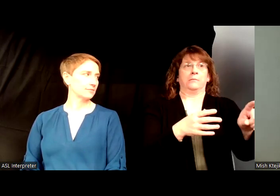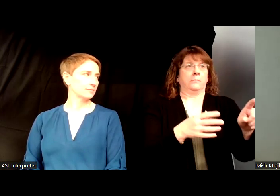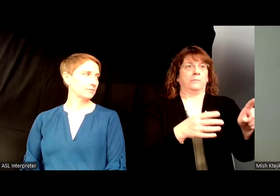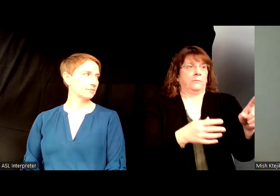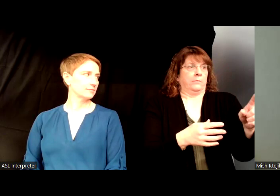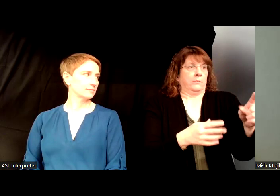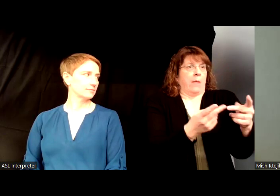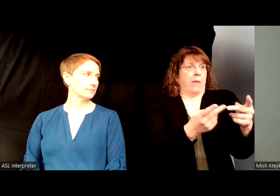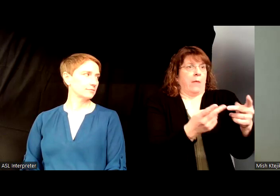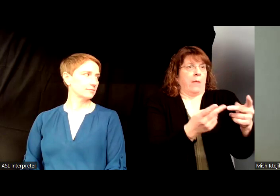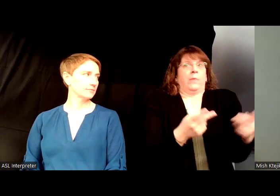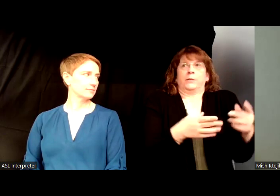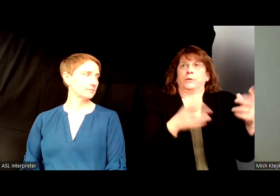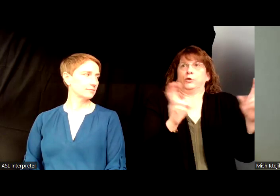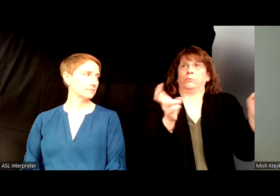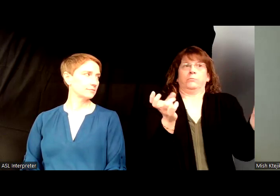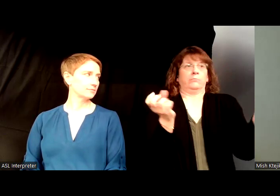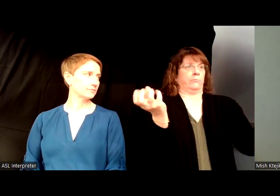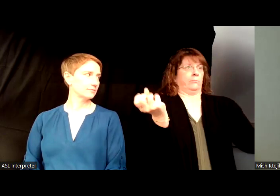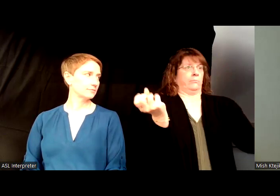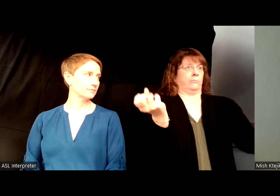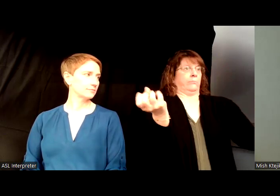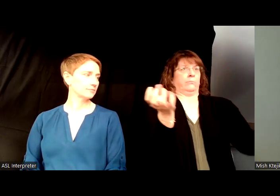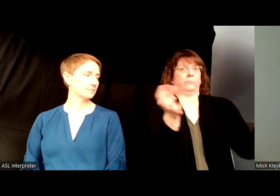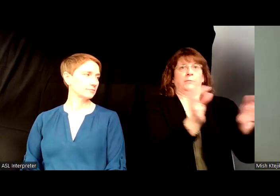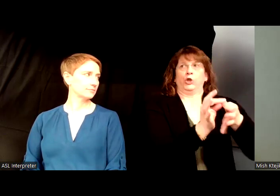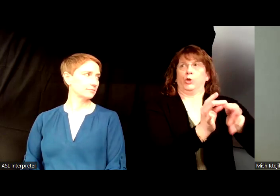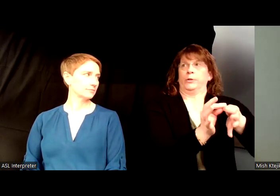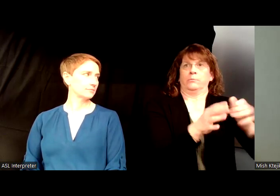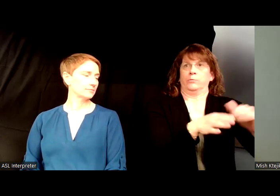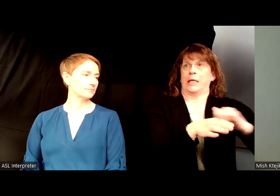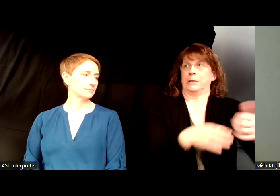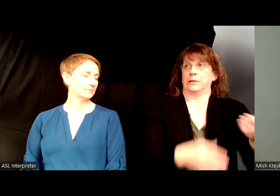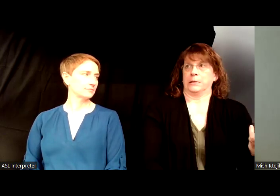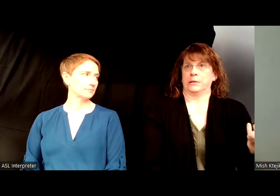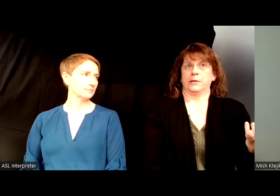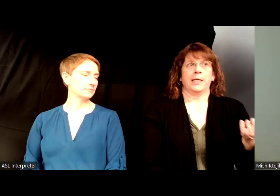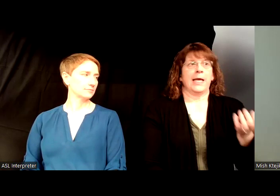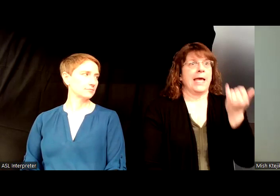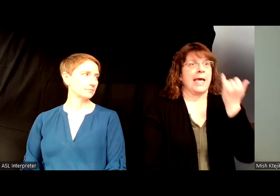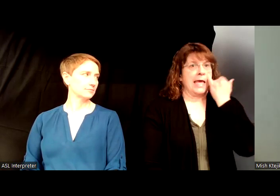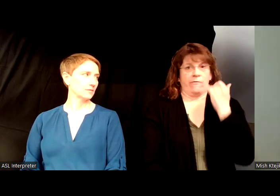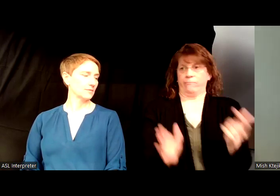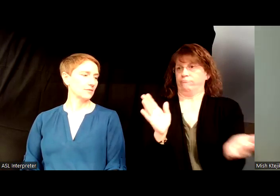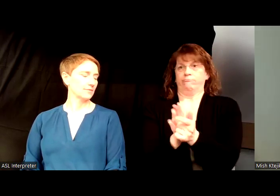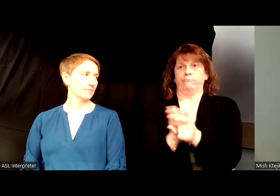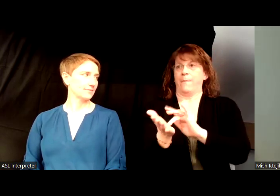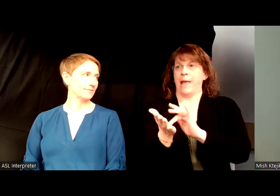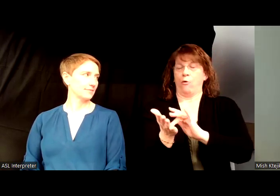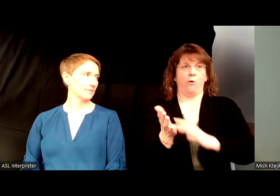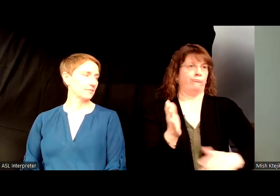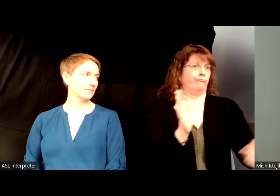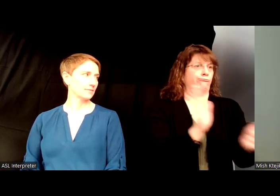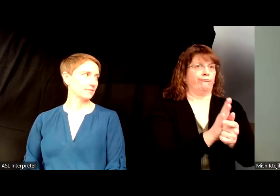We need a place for where upcoming interpreters can